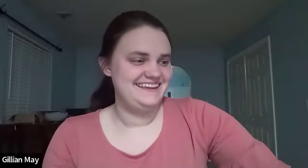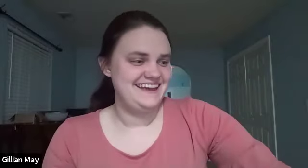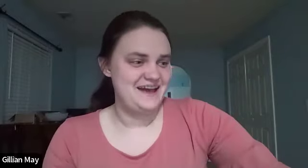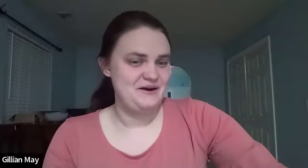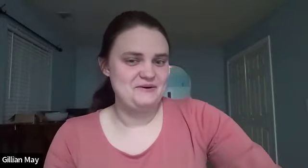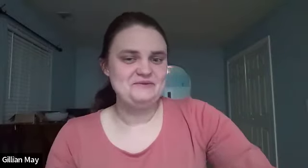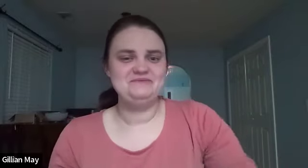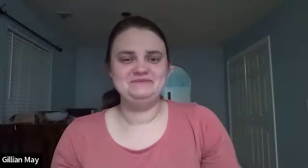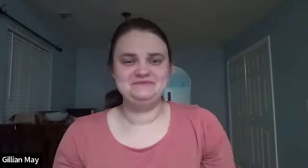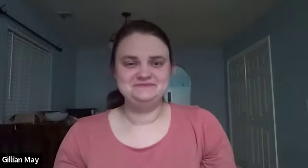Cow,